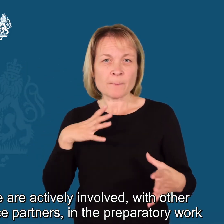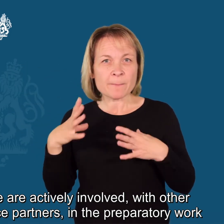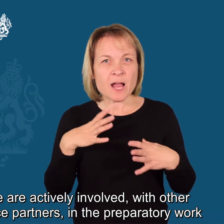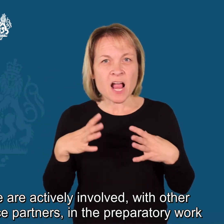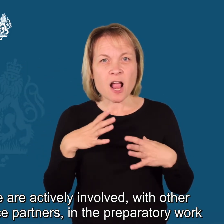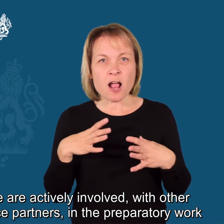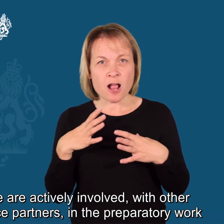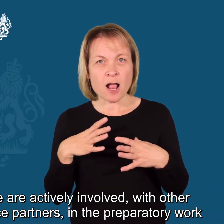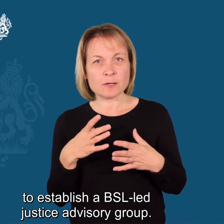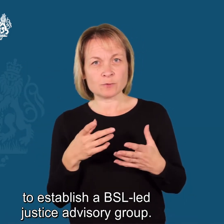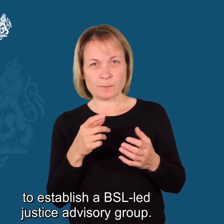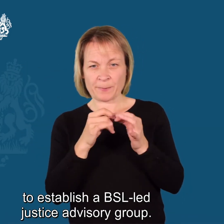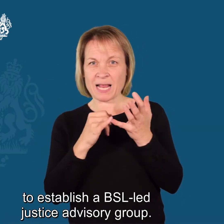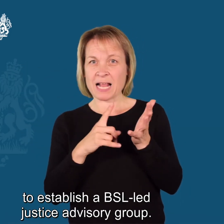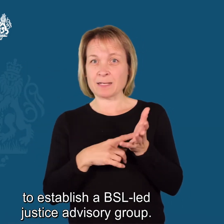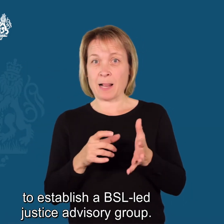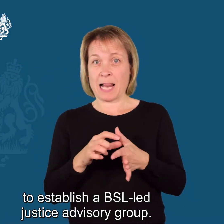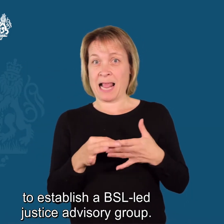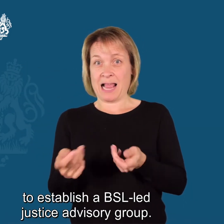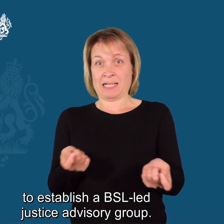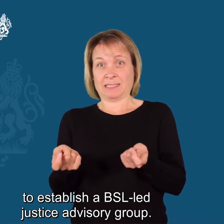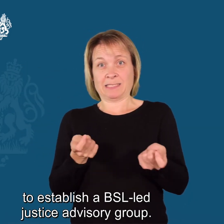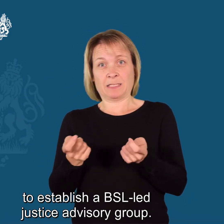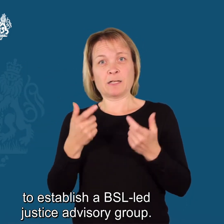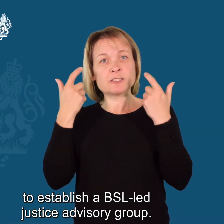a BSL-led Justice Advisory Group.